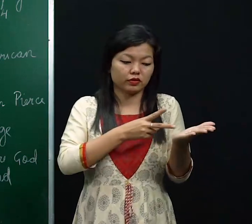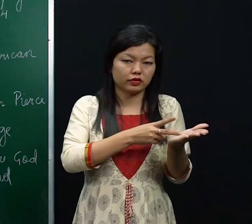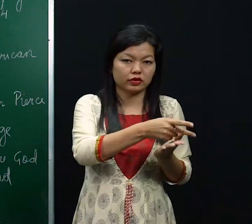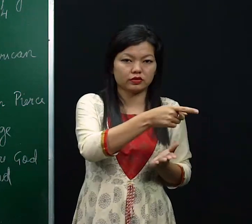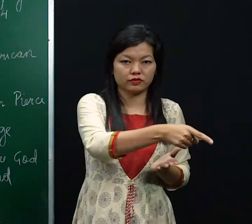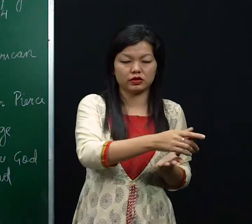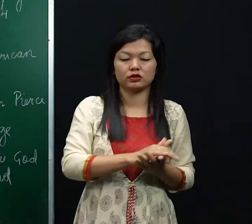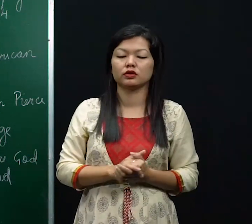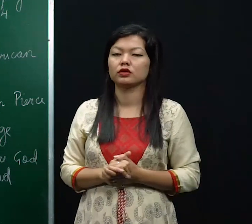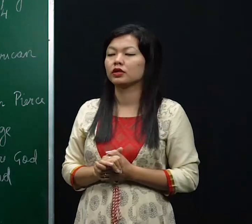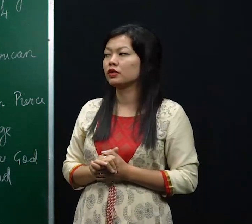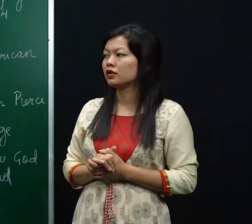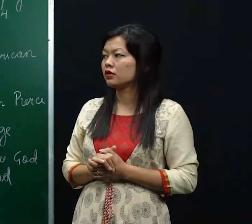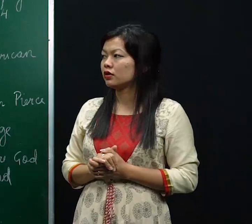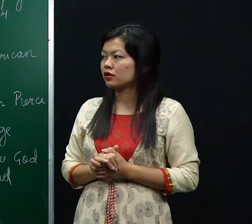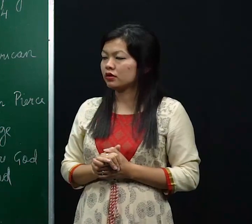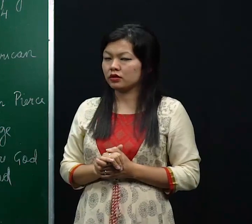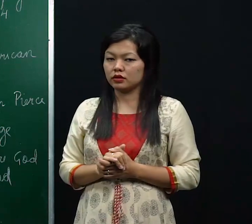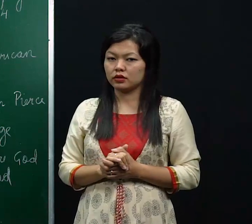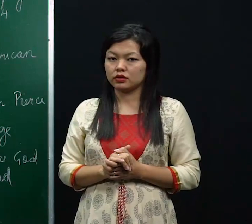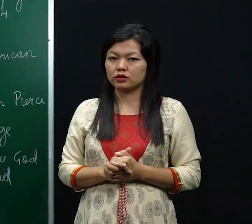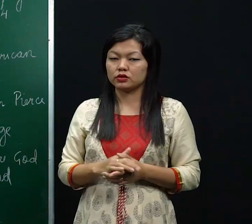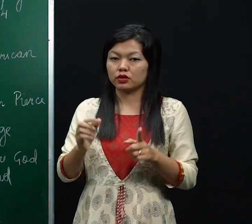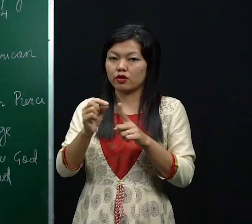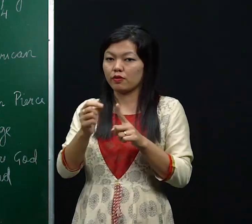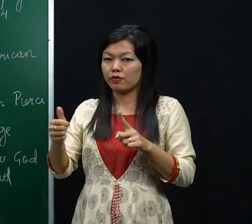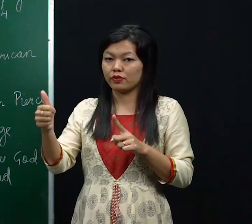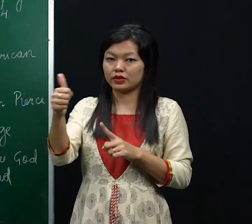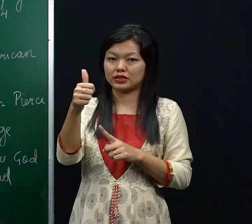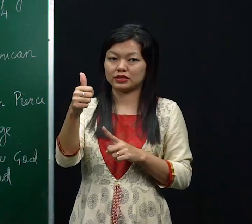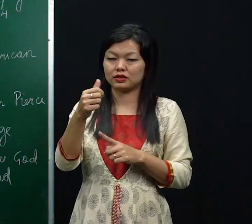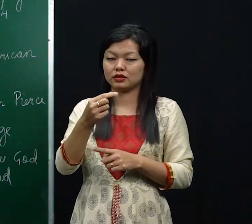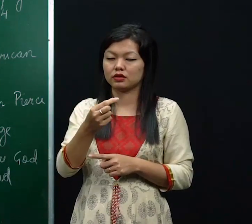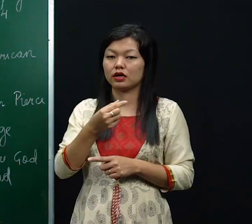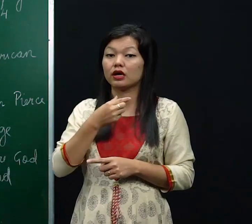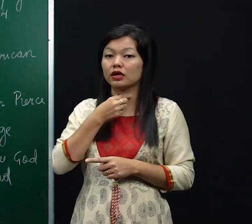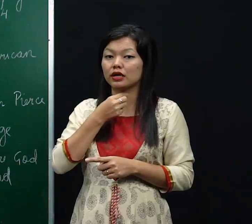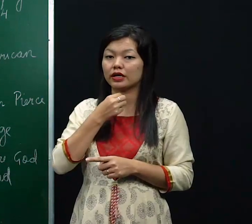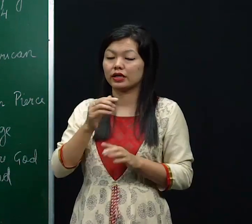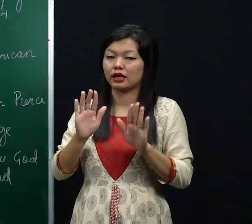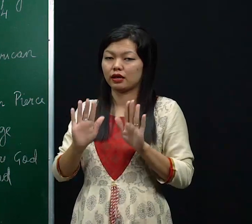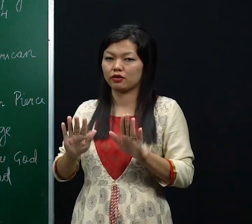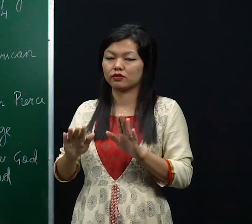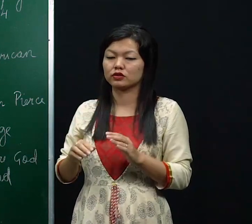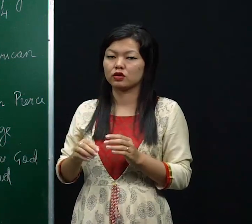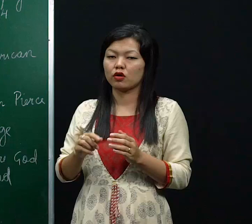another underlying message which was not revealed in the letter, but he understood it. And this